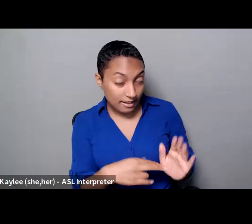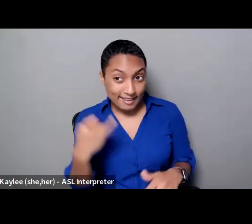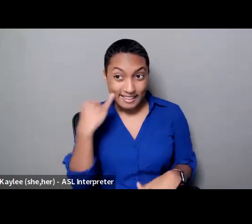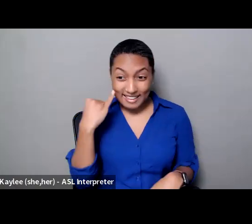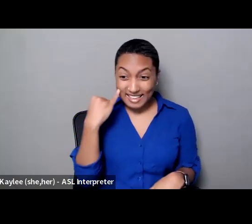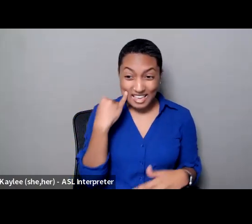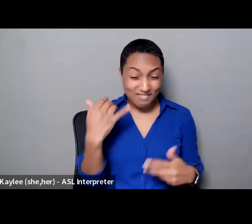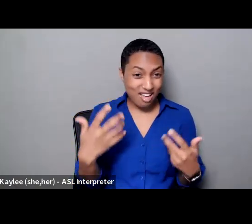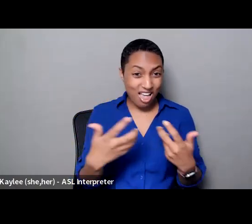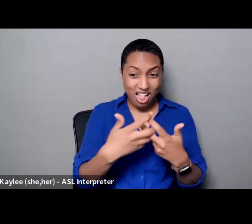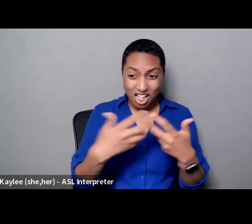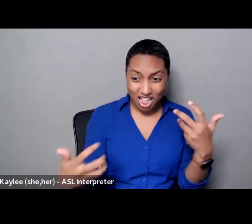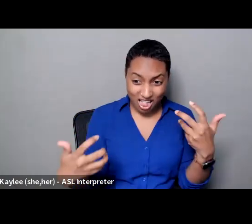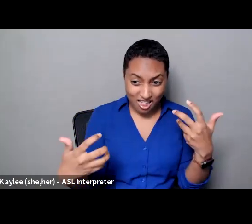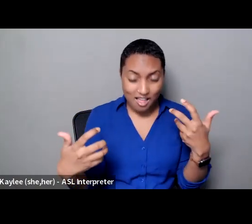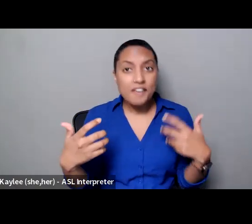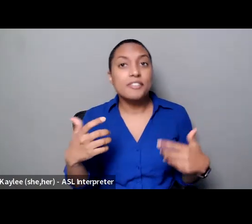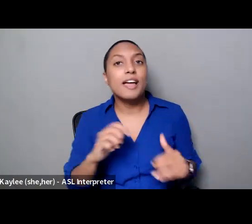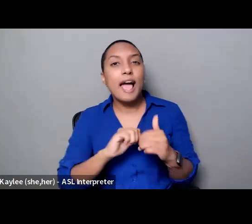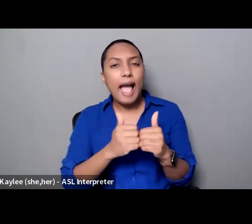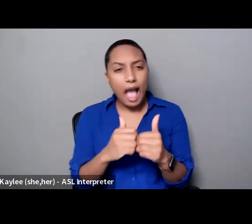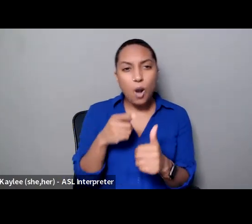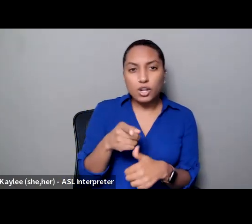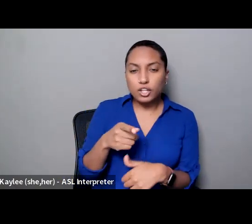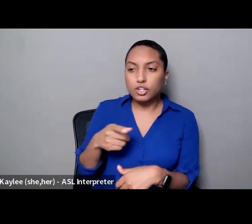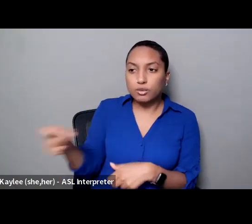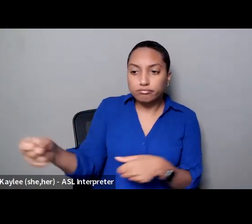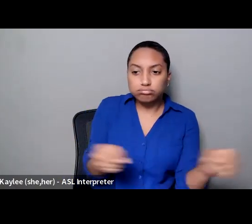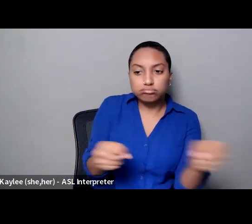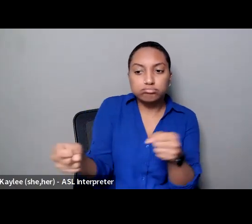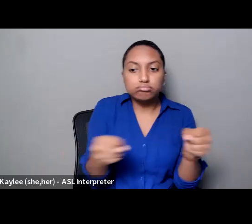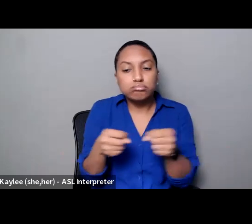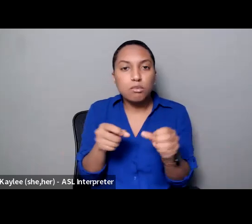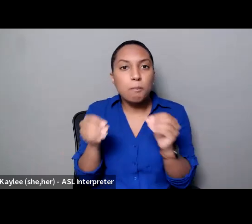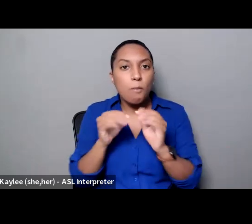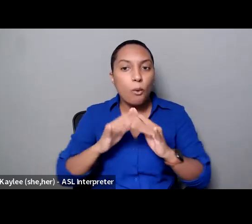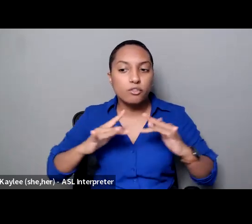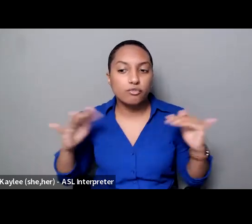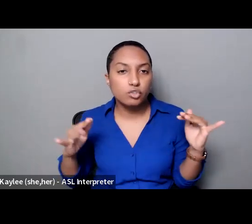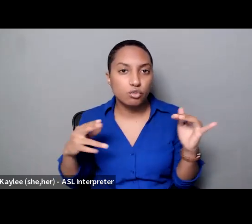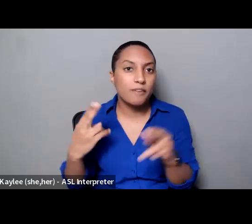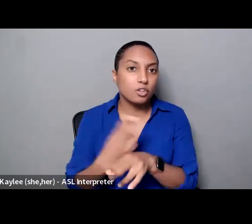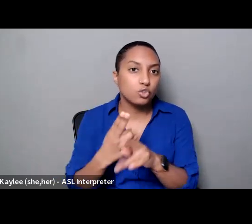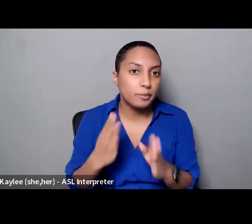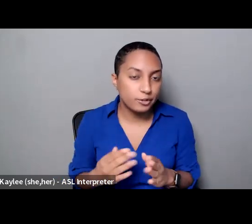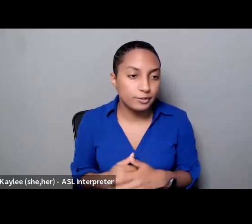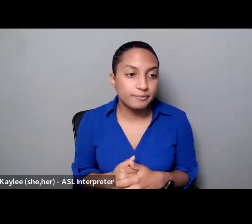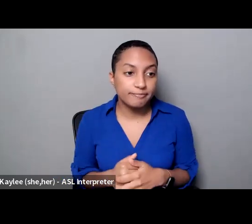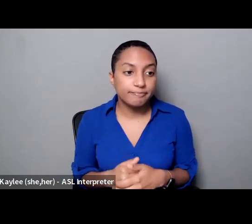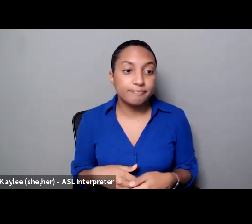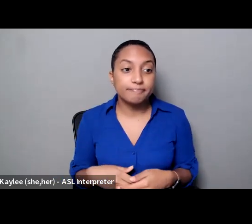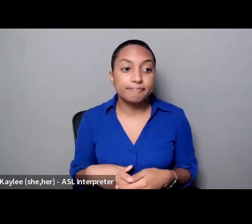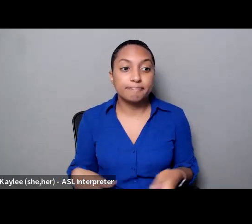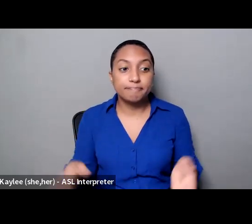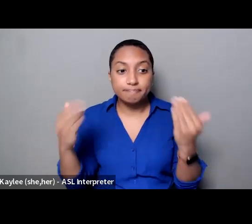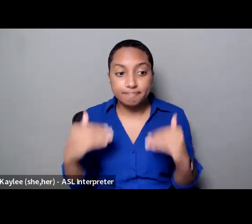to explore to bring in a diverse group of consumers? And then, is the programming appropriate for the